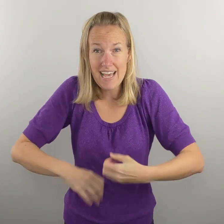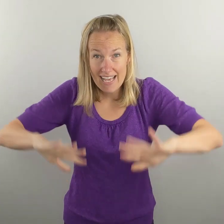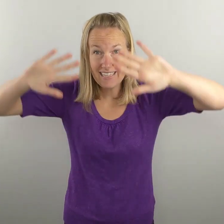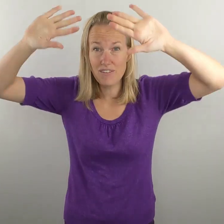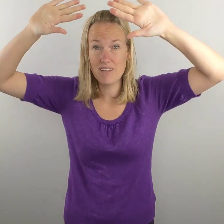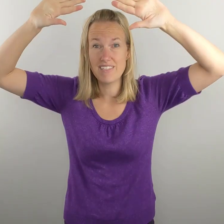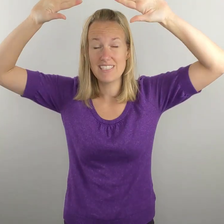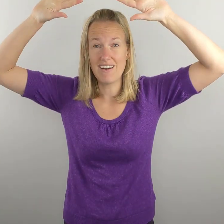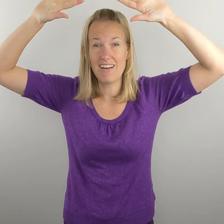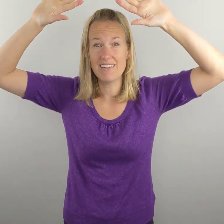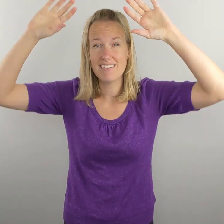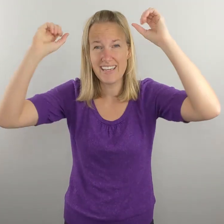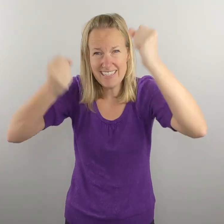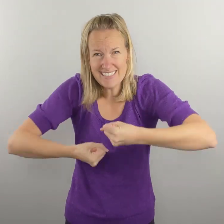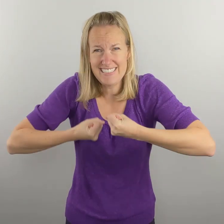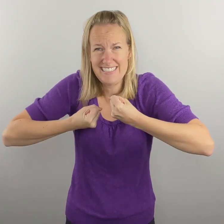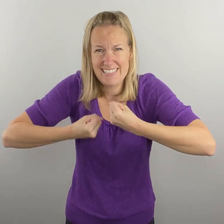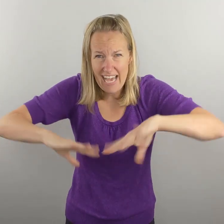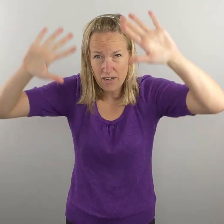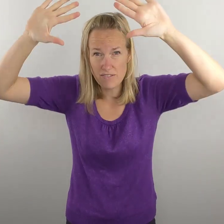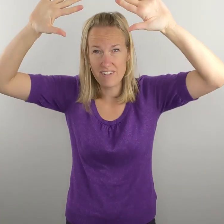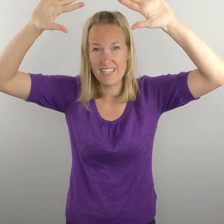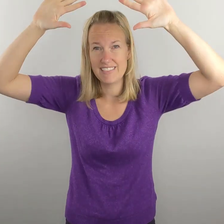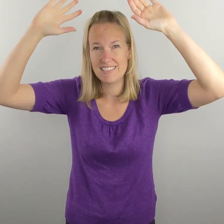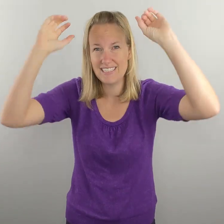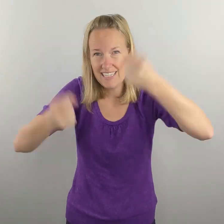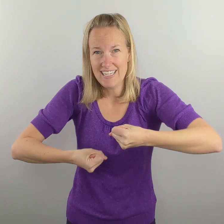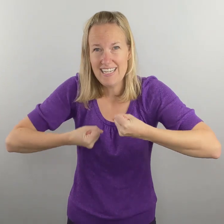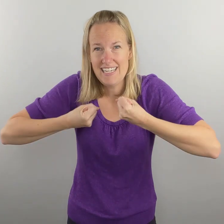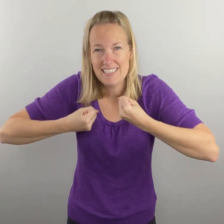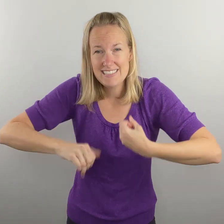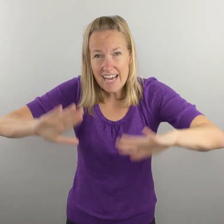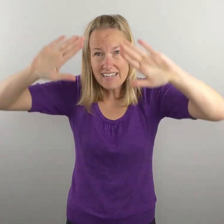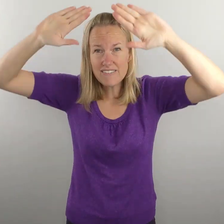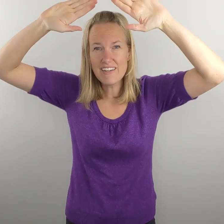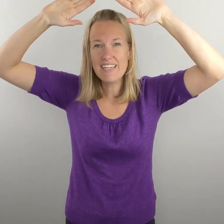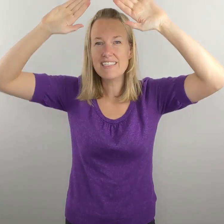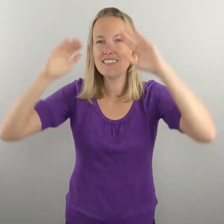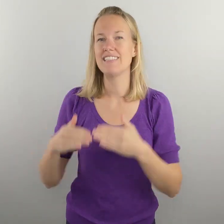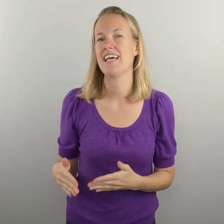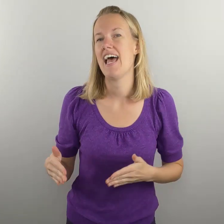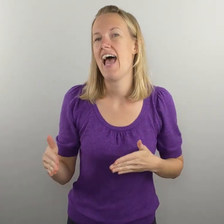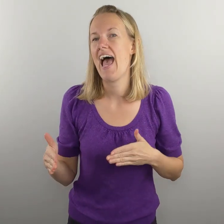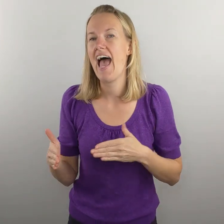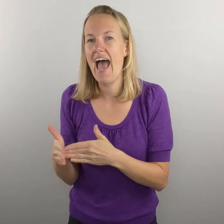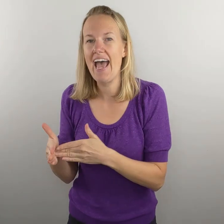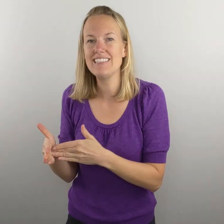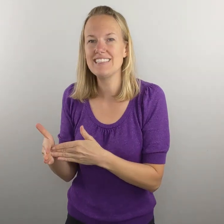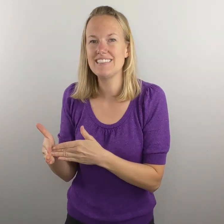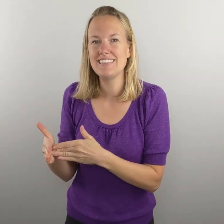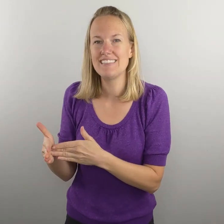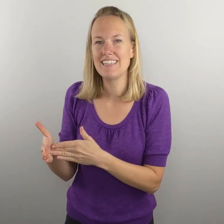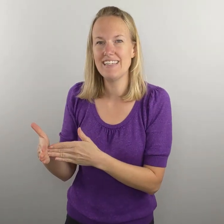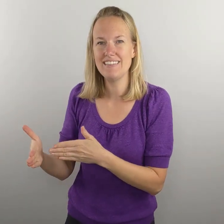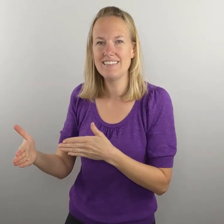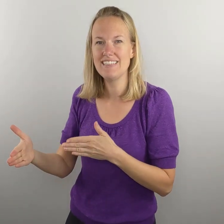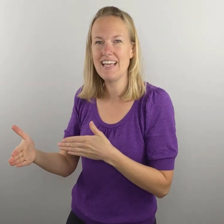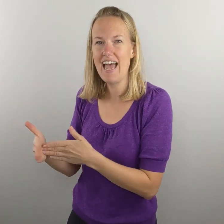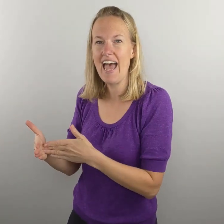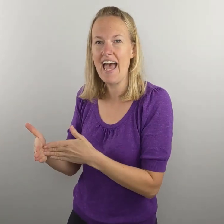and then you give it to God, okay? Sacrifice. Sacrifice at, okay,